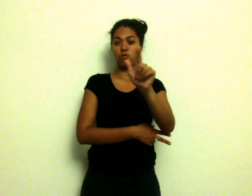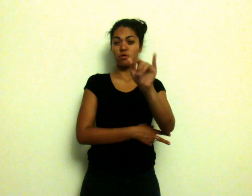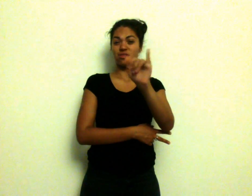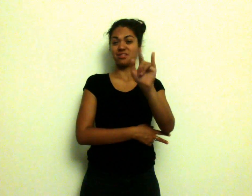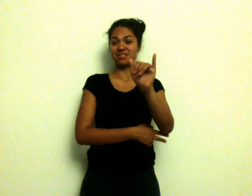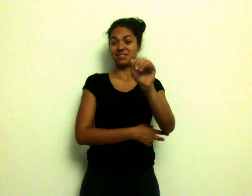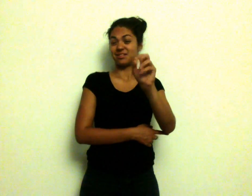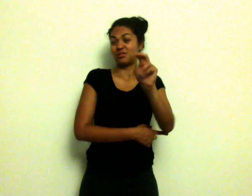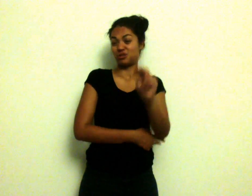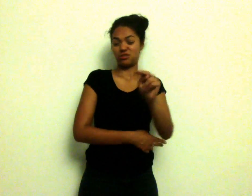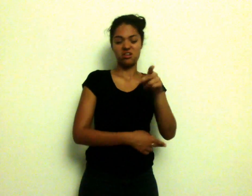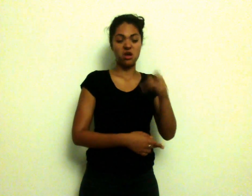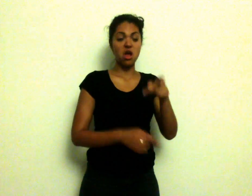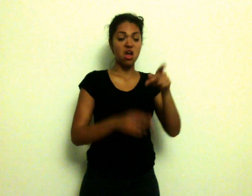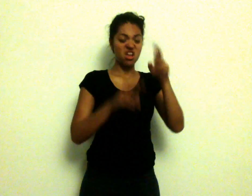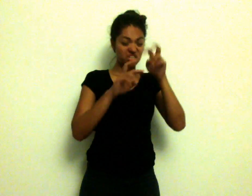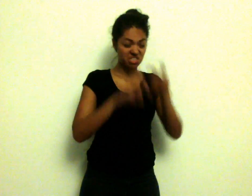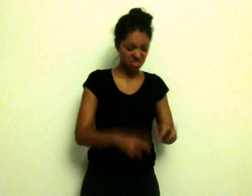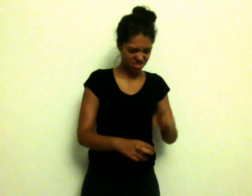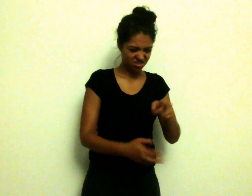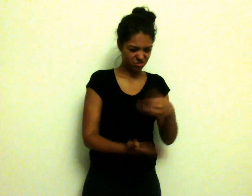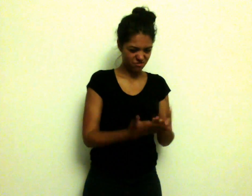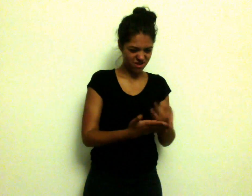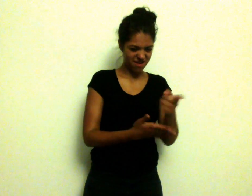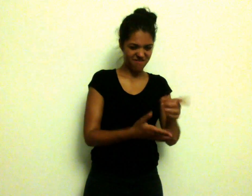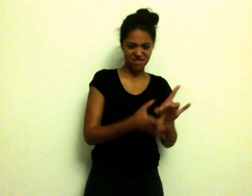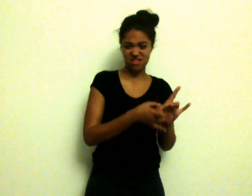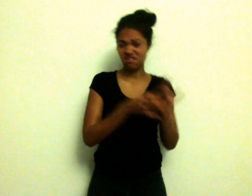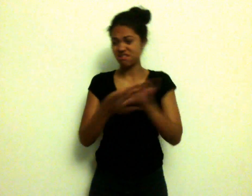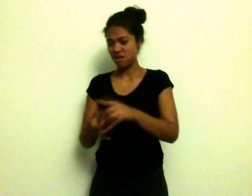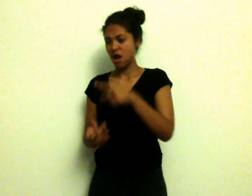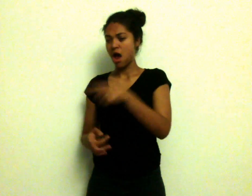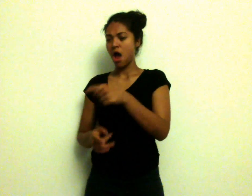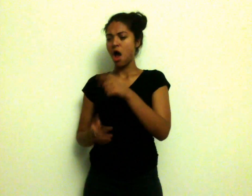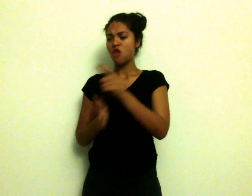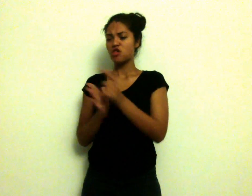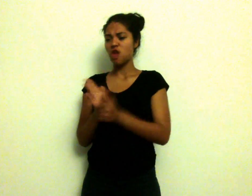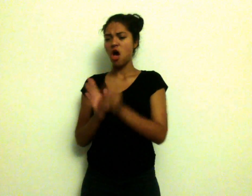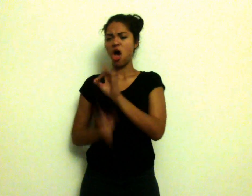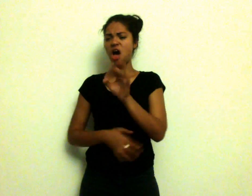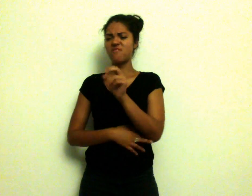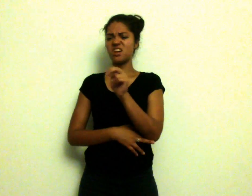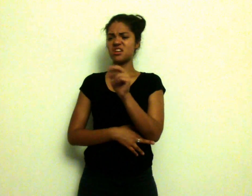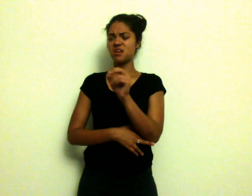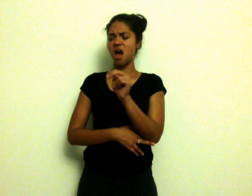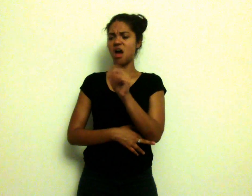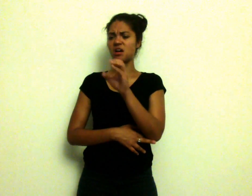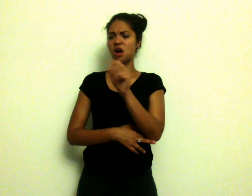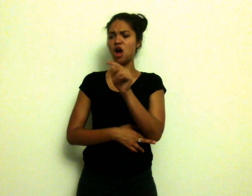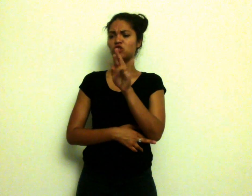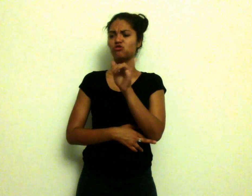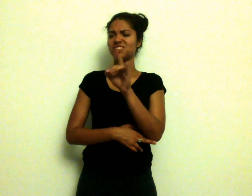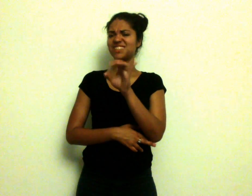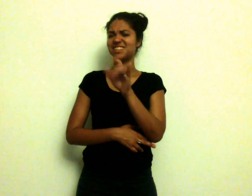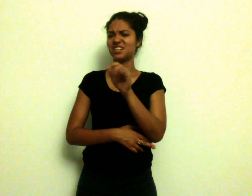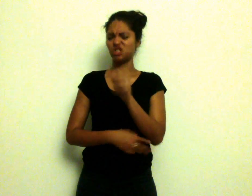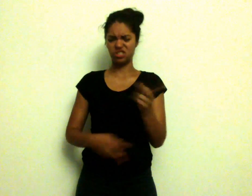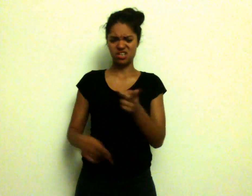of non-contradiction, or we do so at enormous peril, and they will be the first ones to let you know that it is not denied